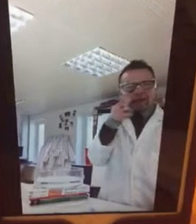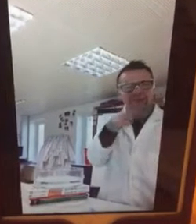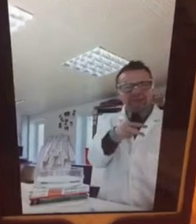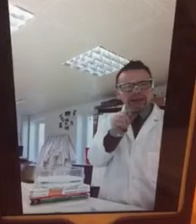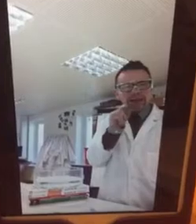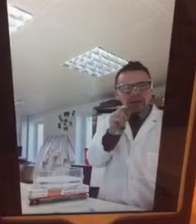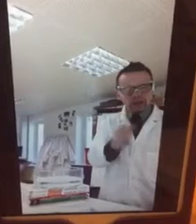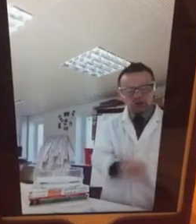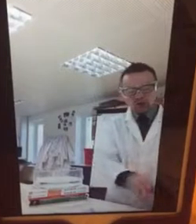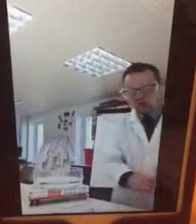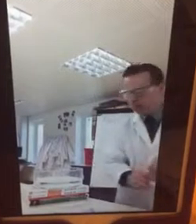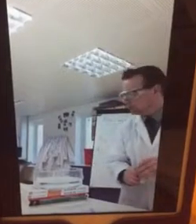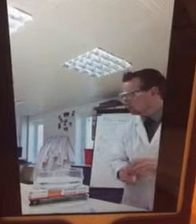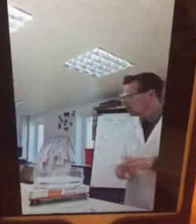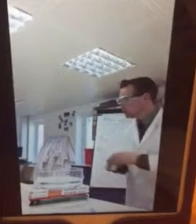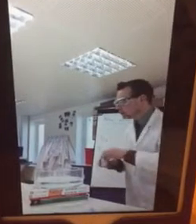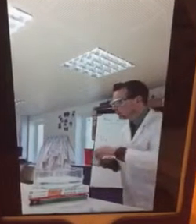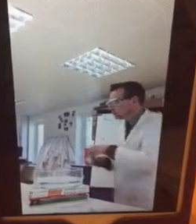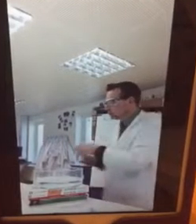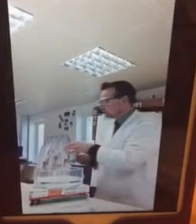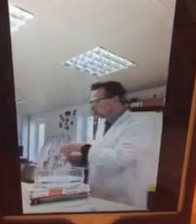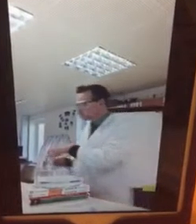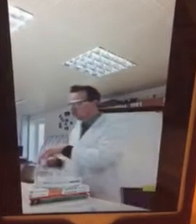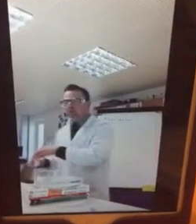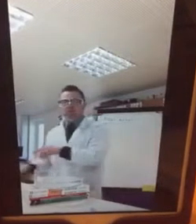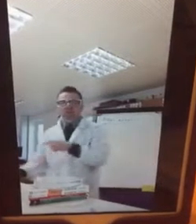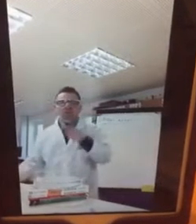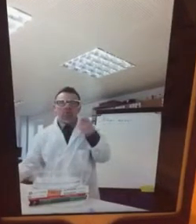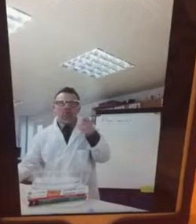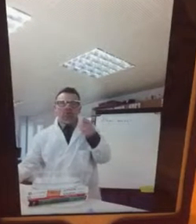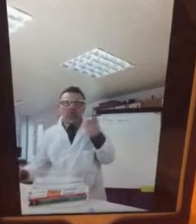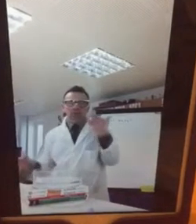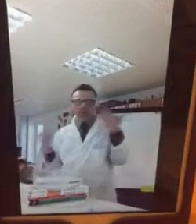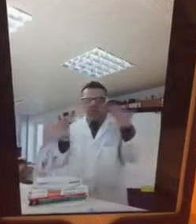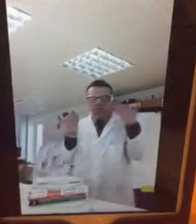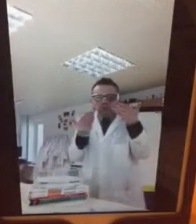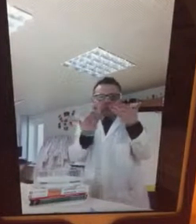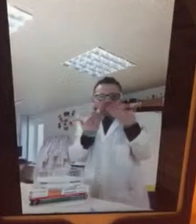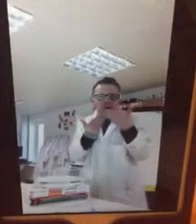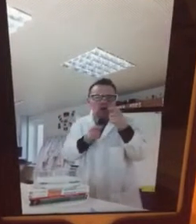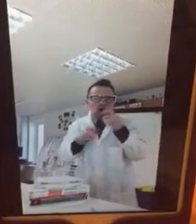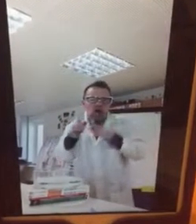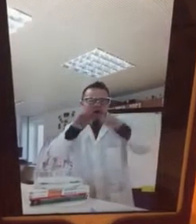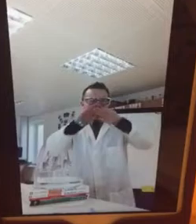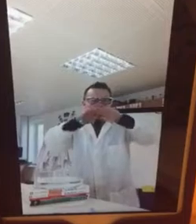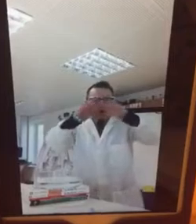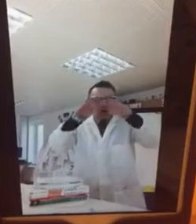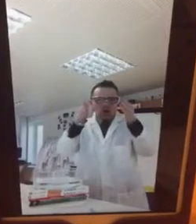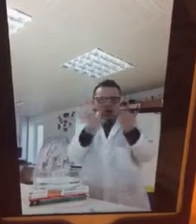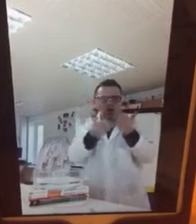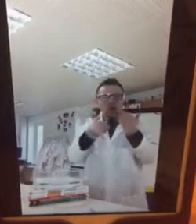So you can see This one seems a little dark in